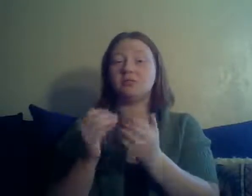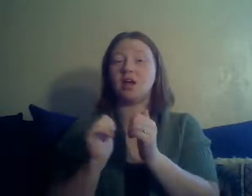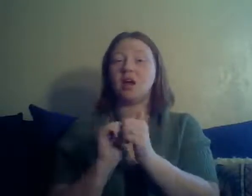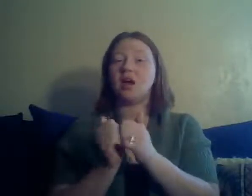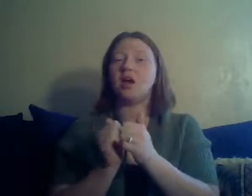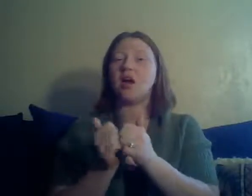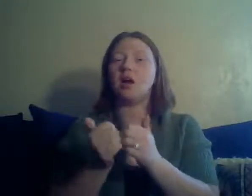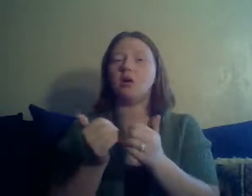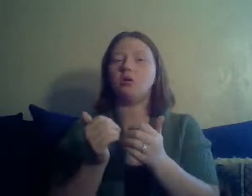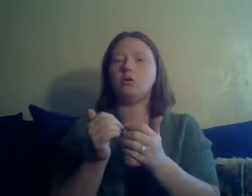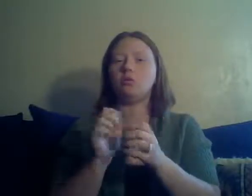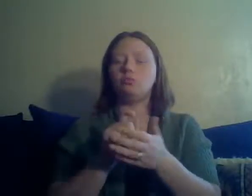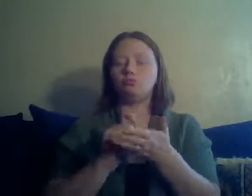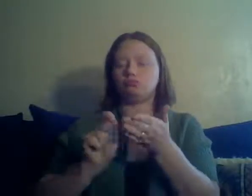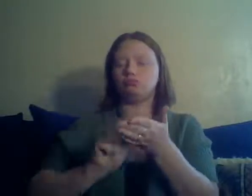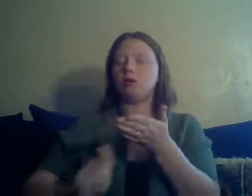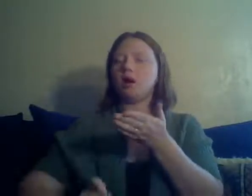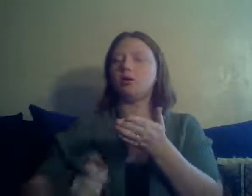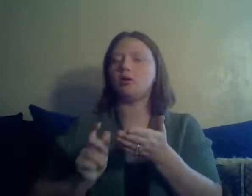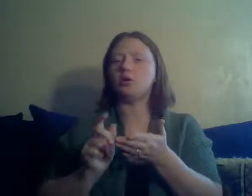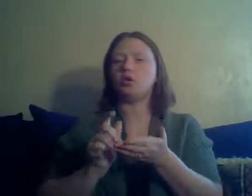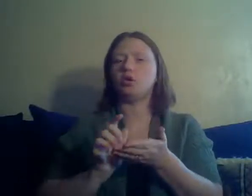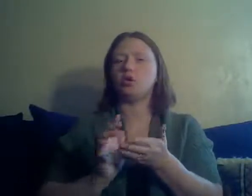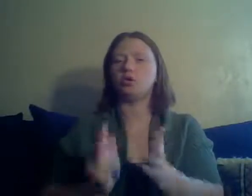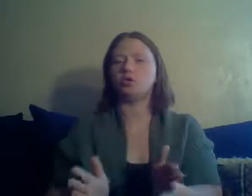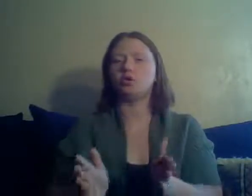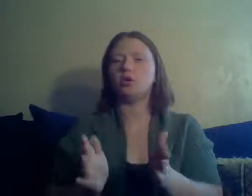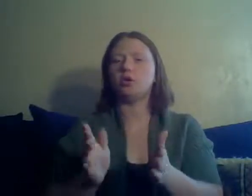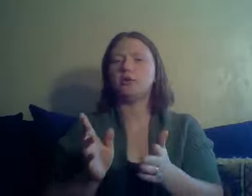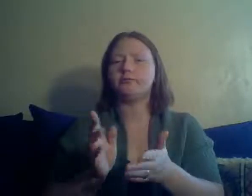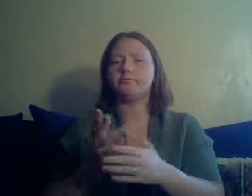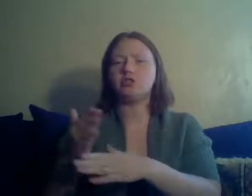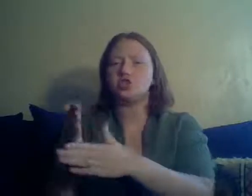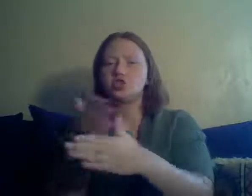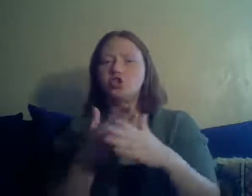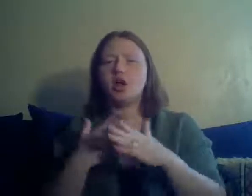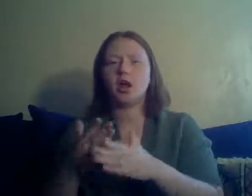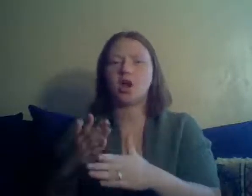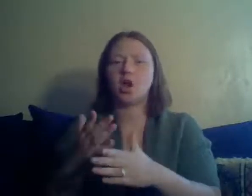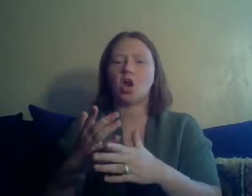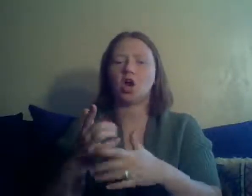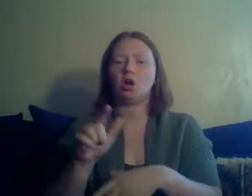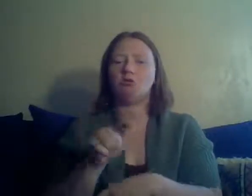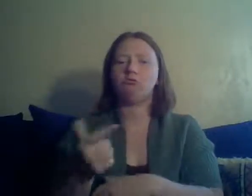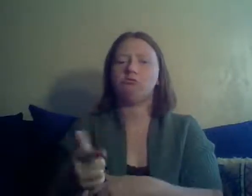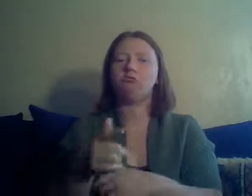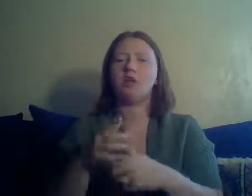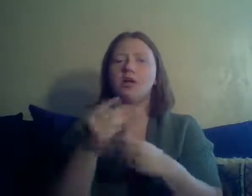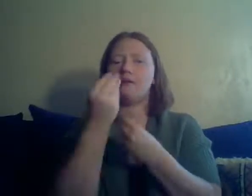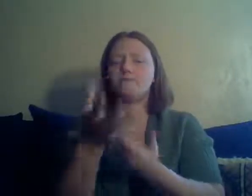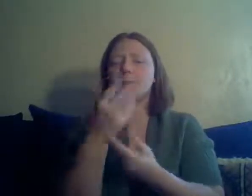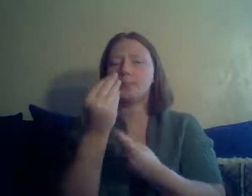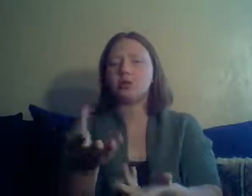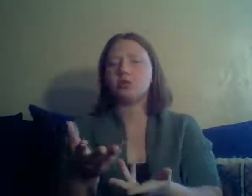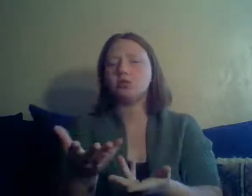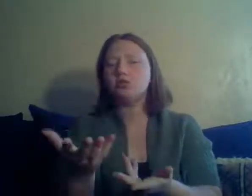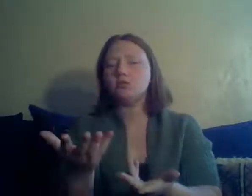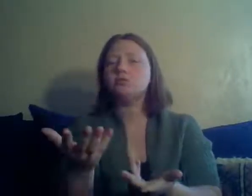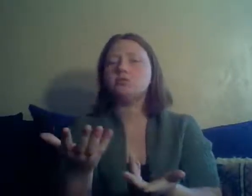writers creating a new body of knowledge with their report. So even, just thinking about using that with freshman students on a skills